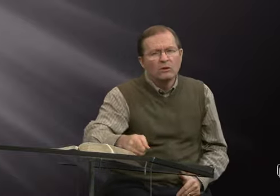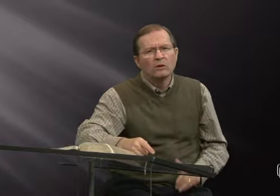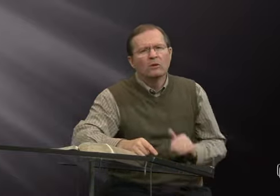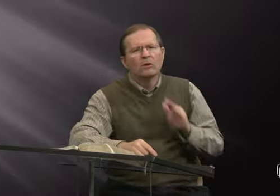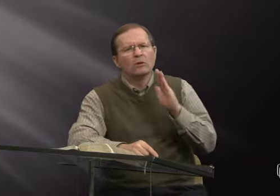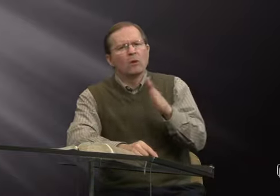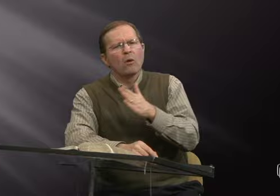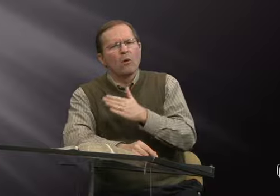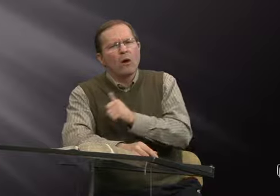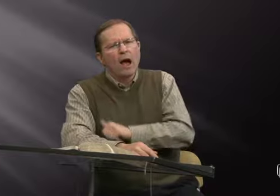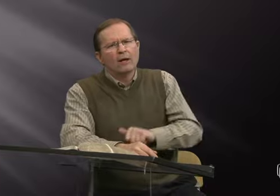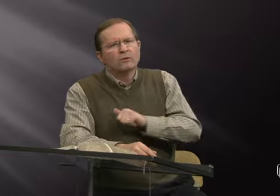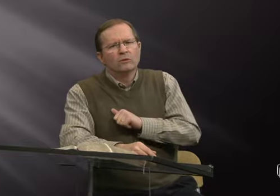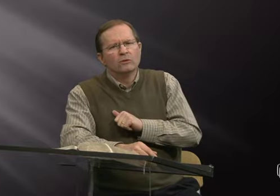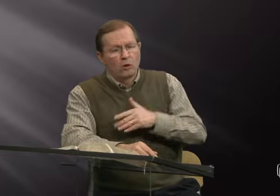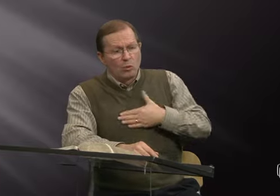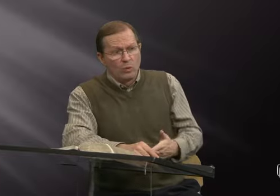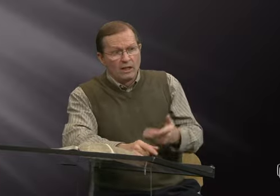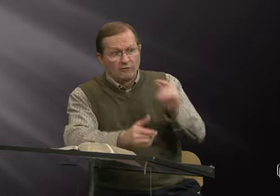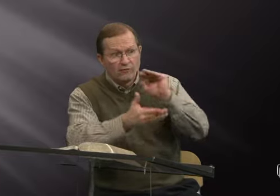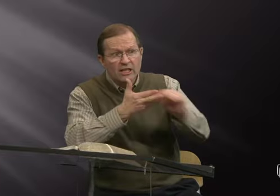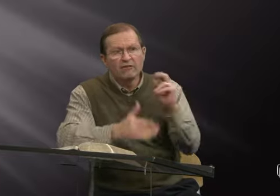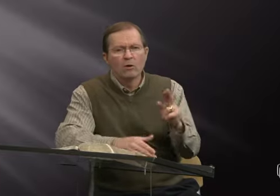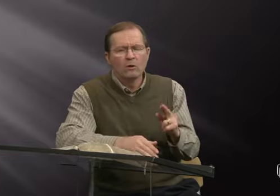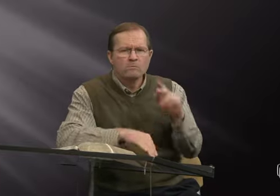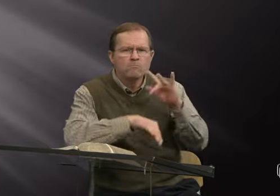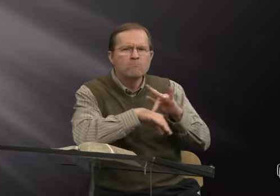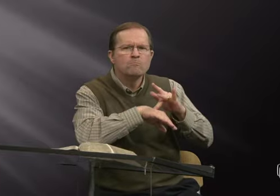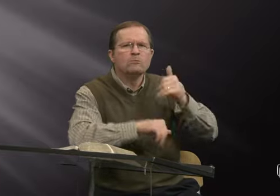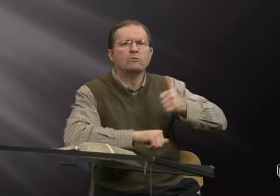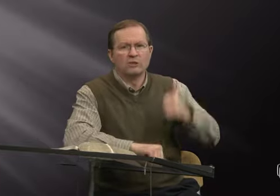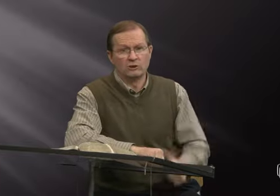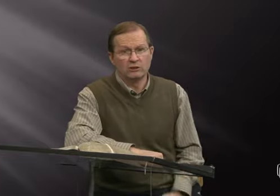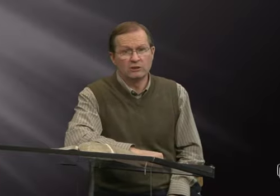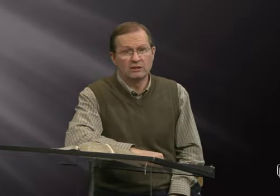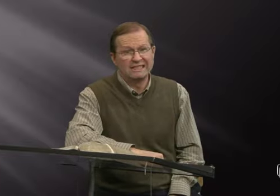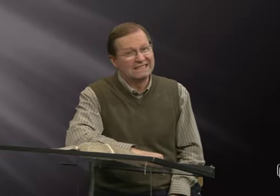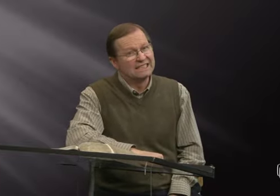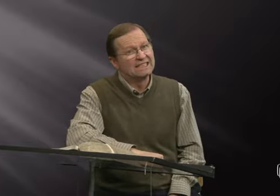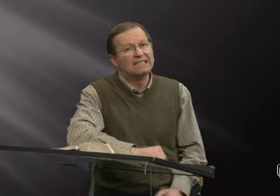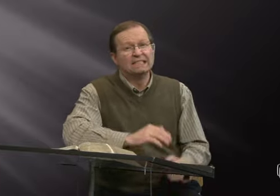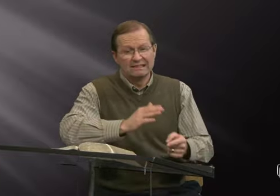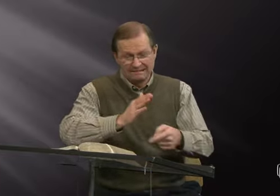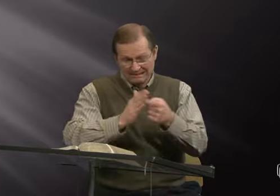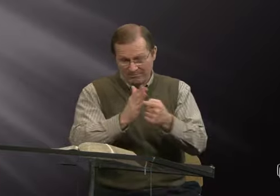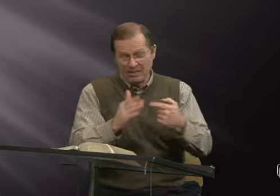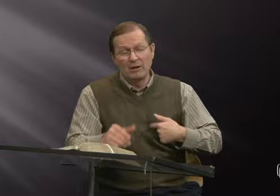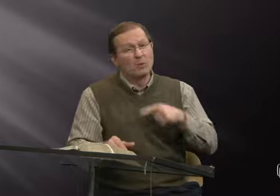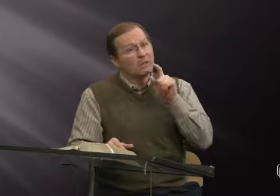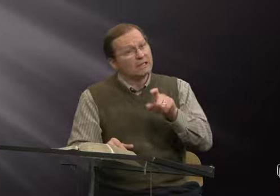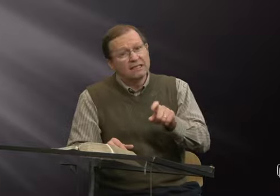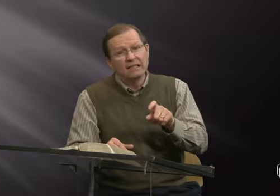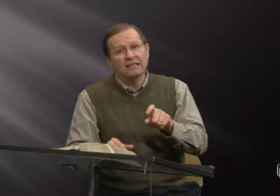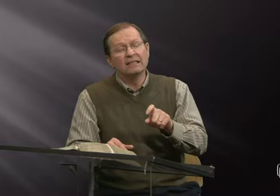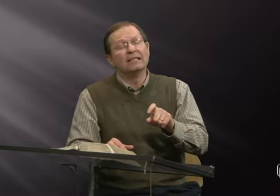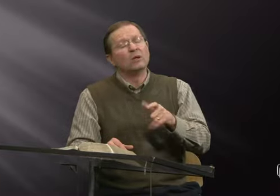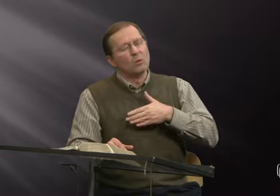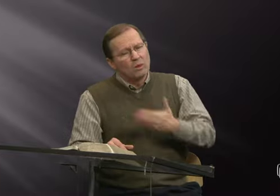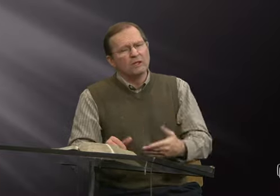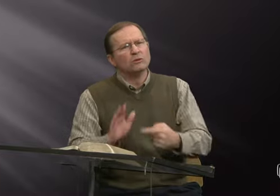How are you when people do things wrong against you? Do you dwell on that offense, or